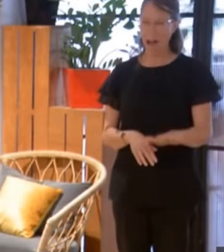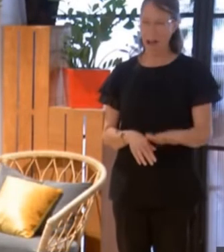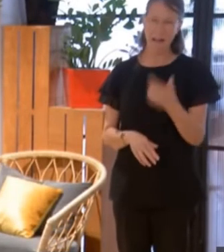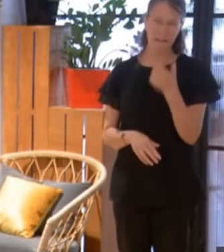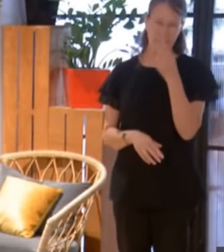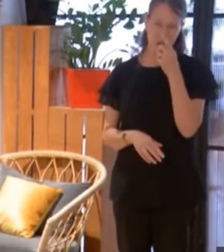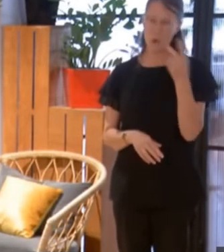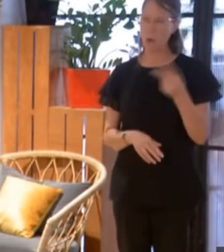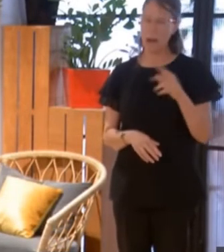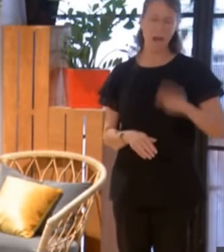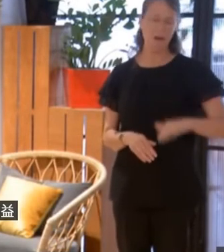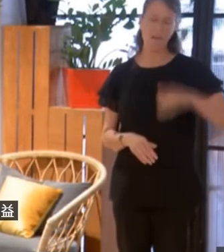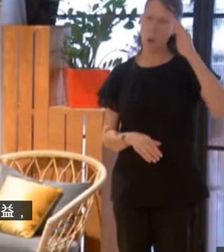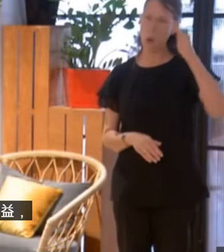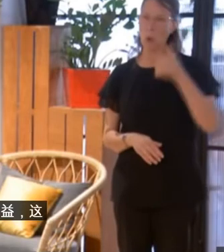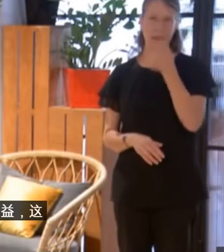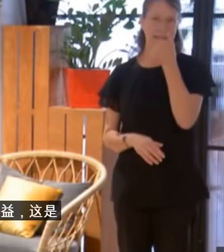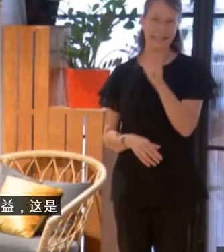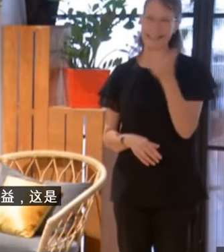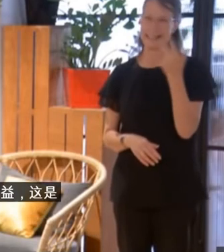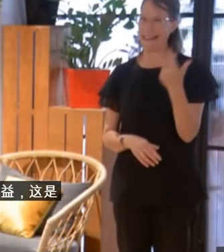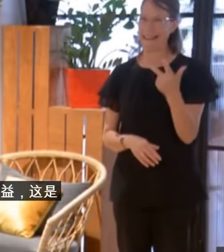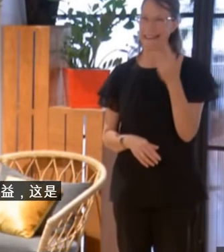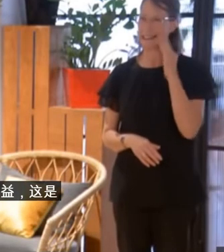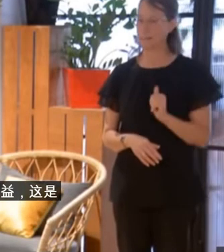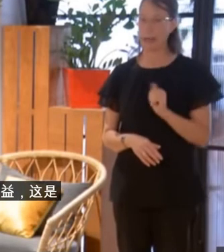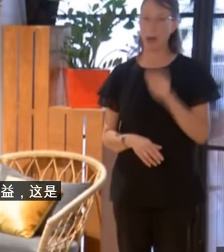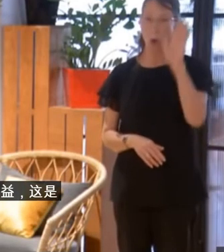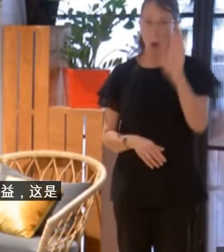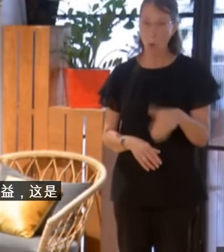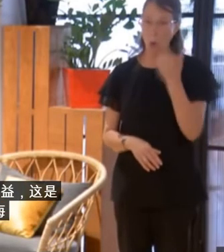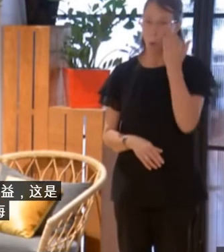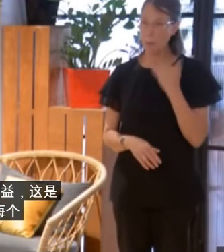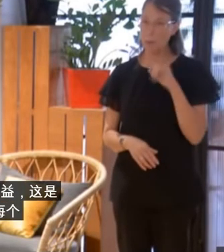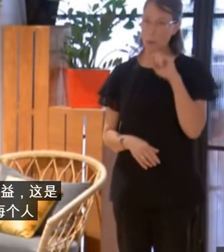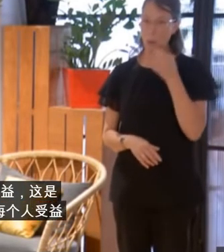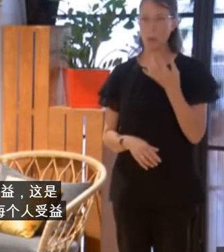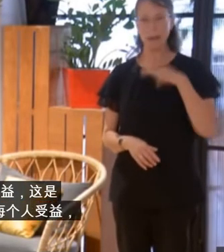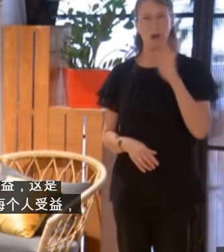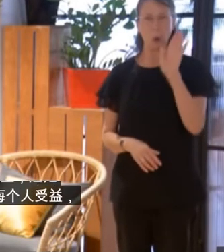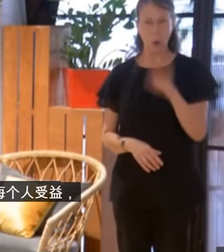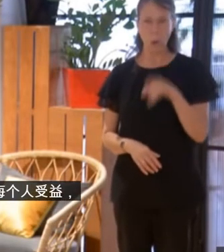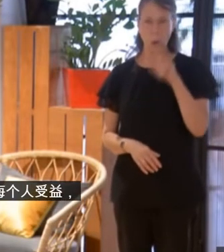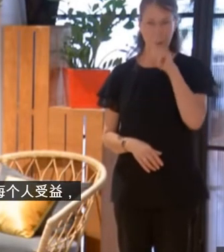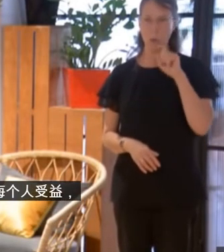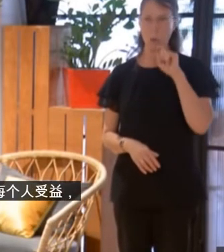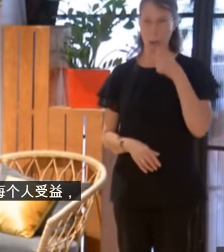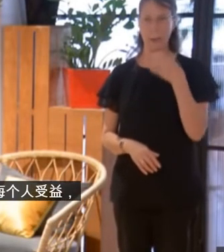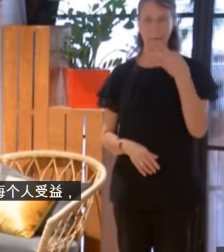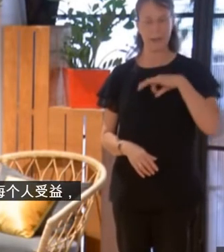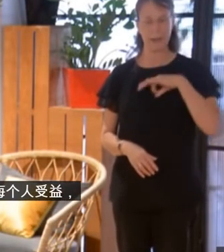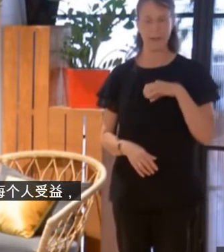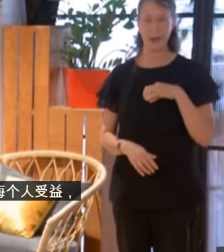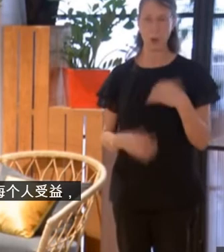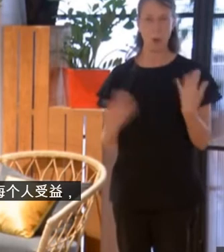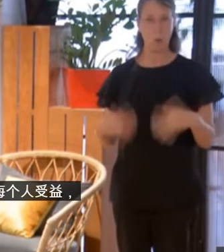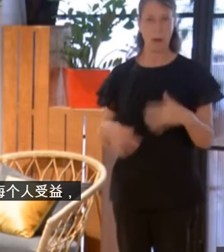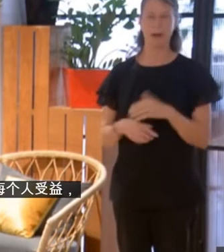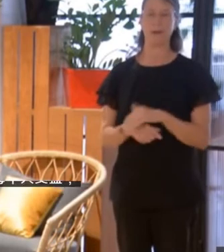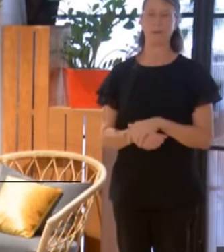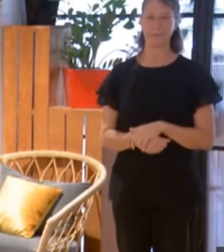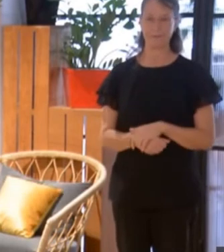old, or who are 68 years old. This is going to benefit everybody in the long term. And I'm really, really pleased about